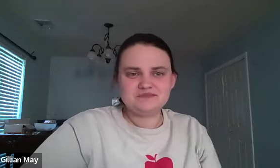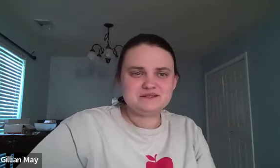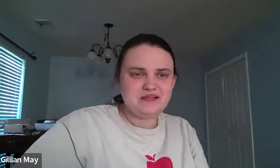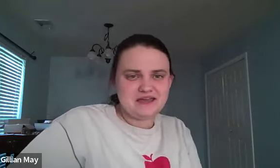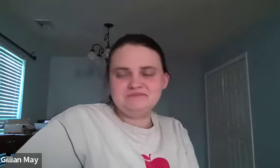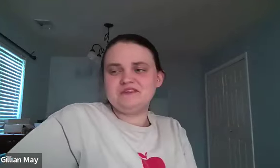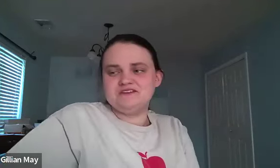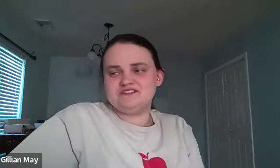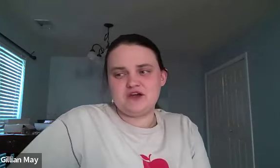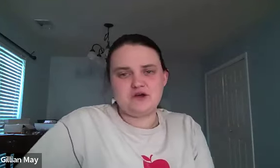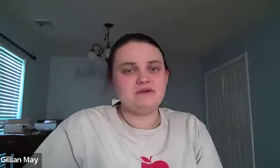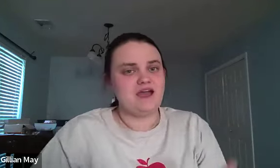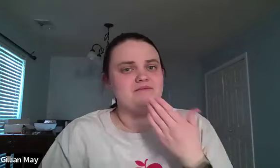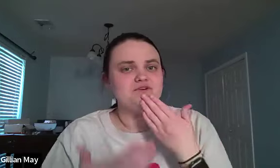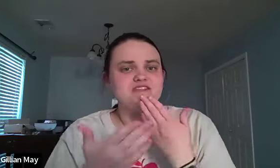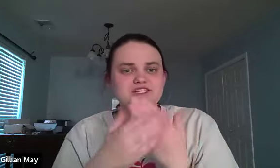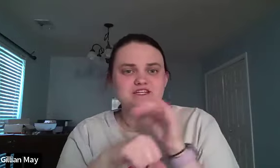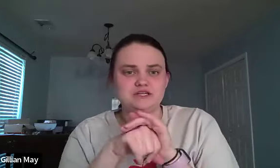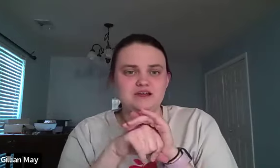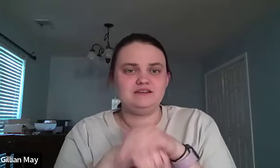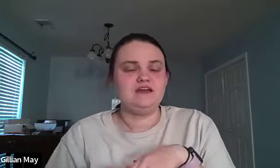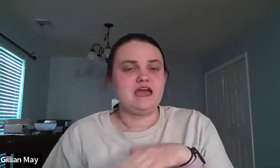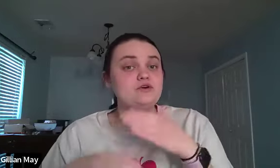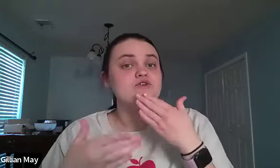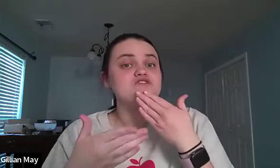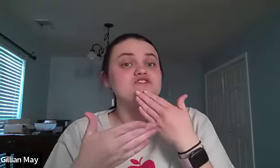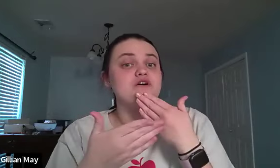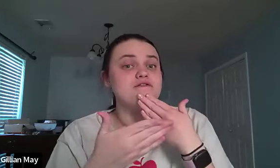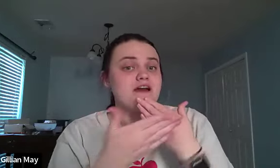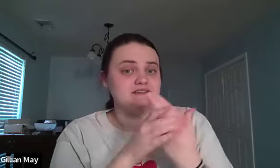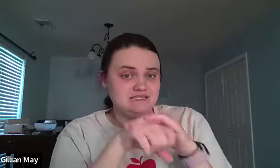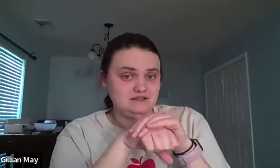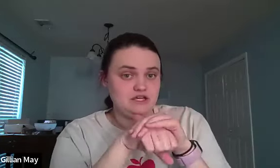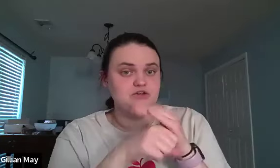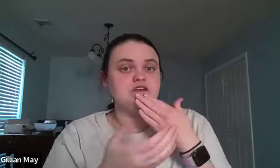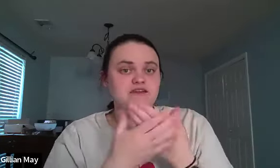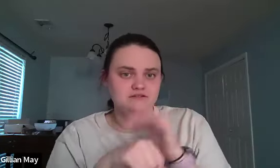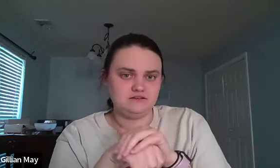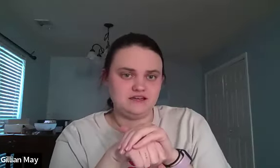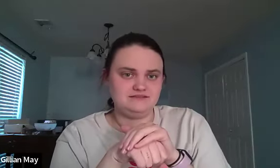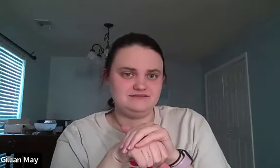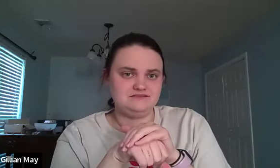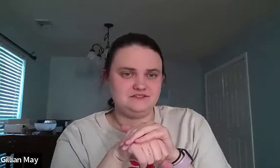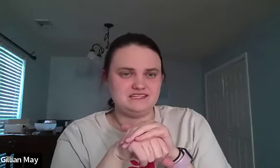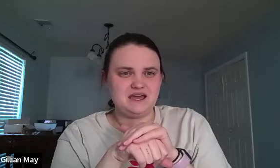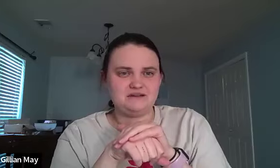into play. So, but yeah, most of the time I just say good night. And they'll go so fast, it's like good night, good night. You see how it's